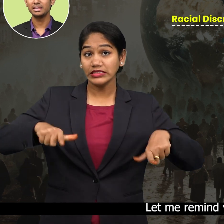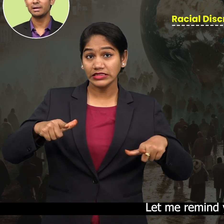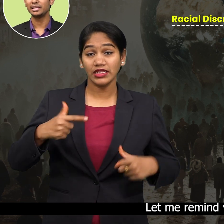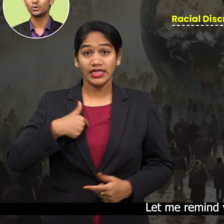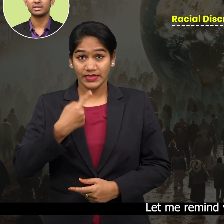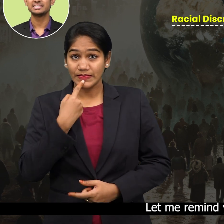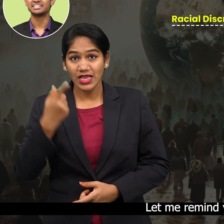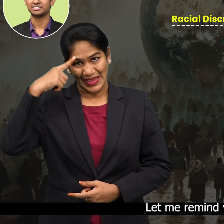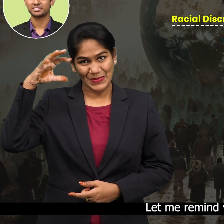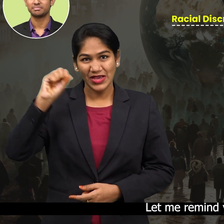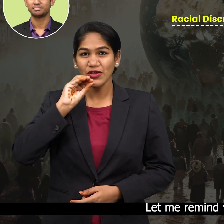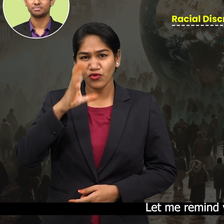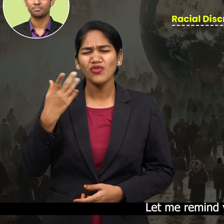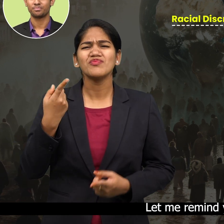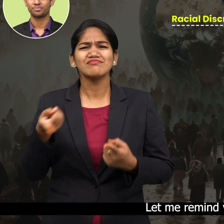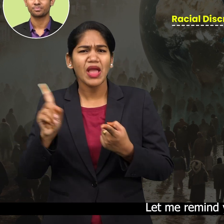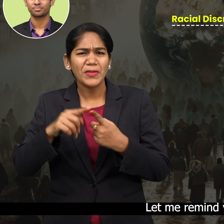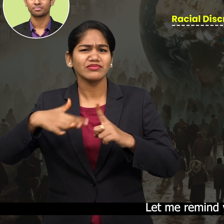Let me remind you one incident.